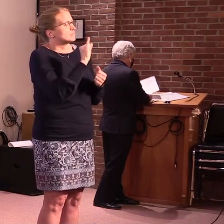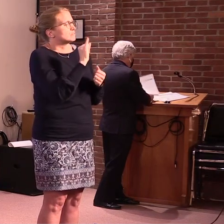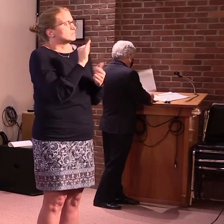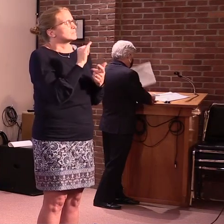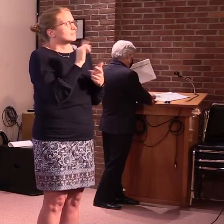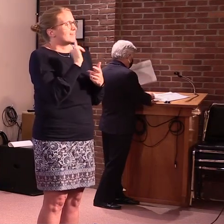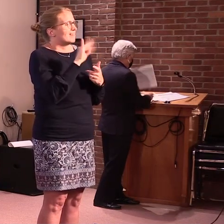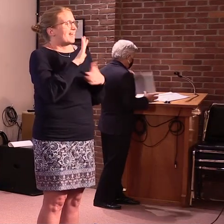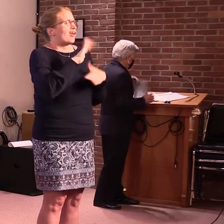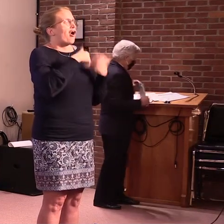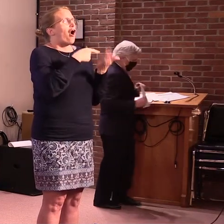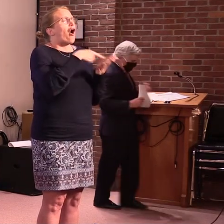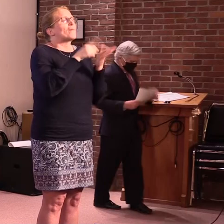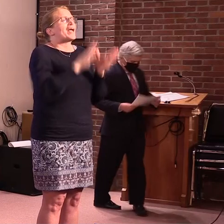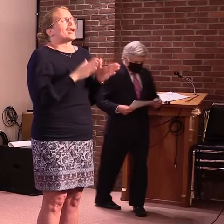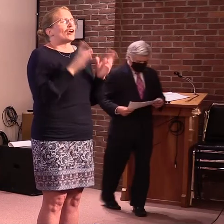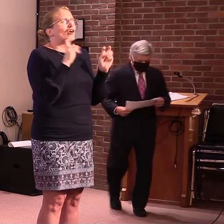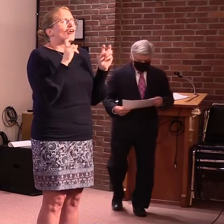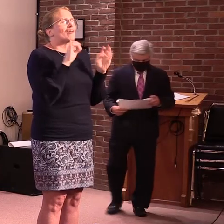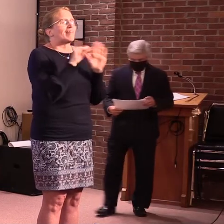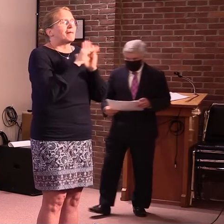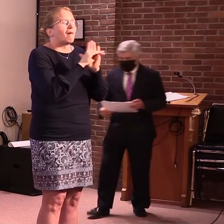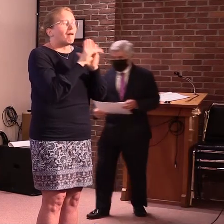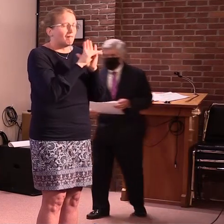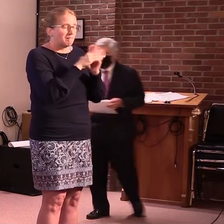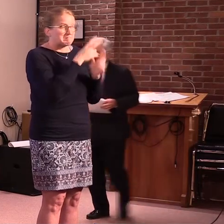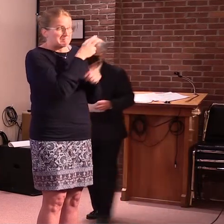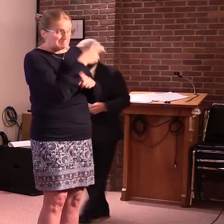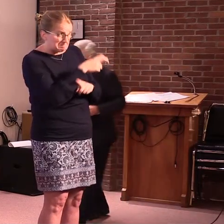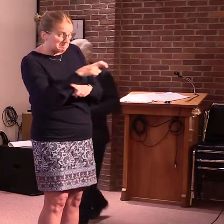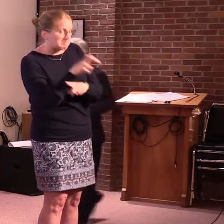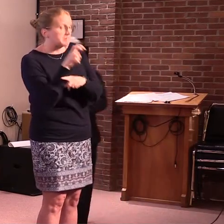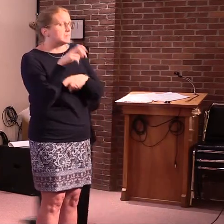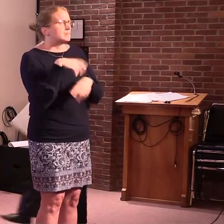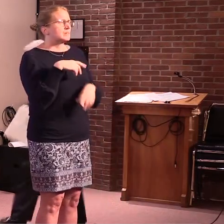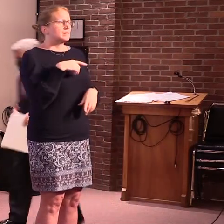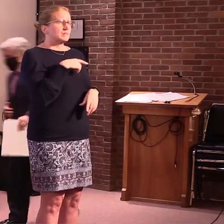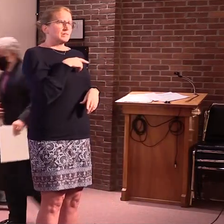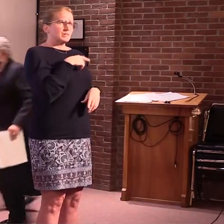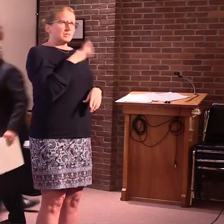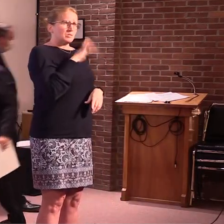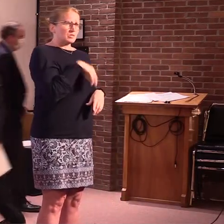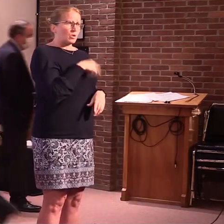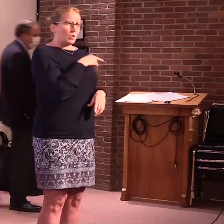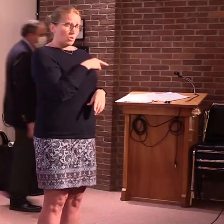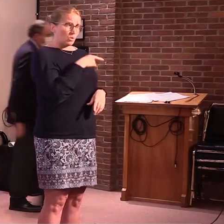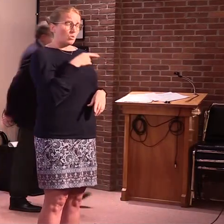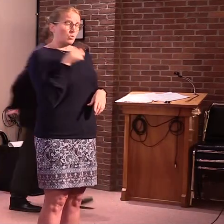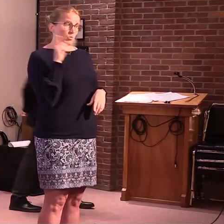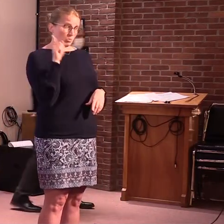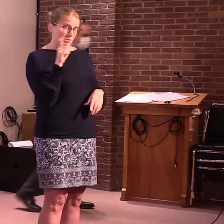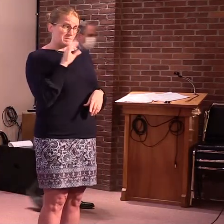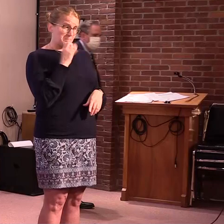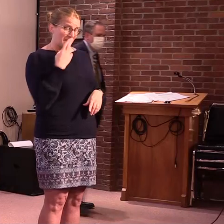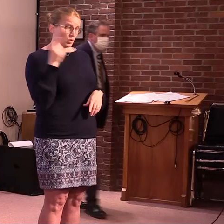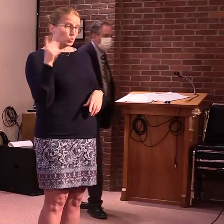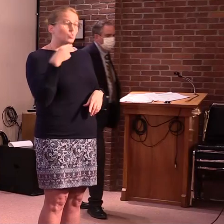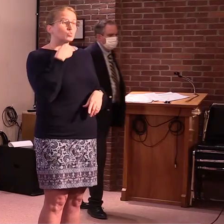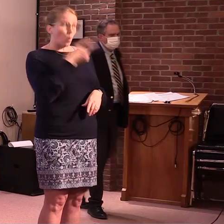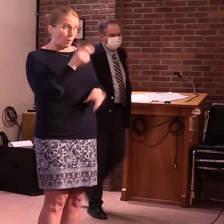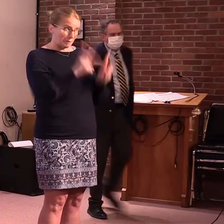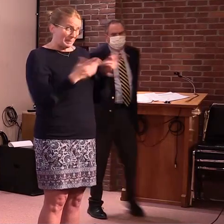My question is Mike Smith has told both this press conference and the legislature that he would